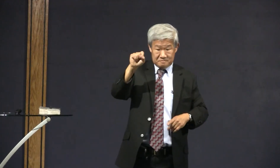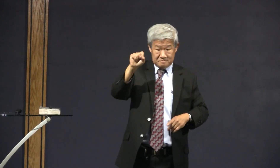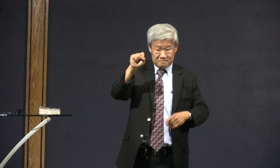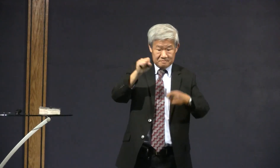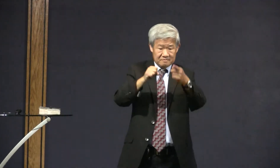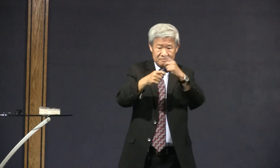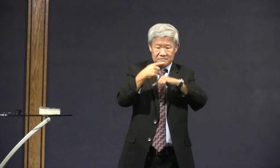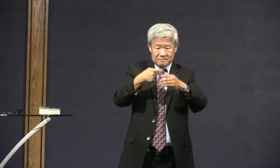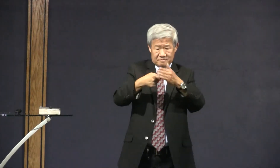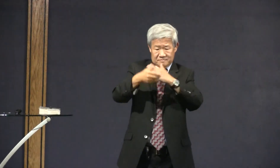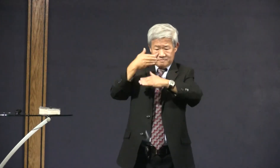So